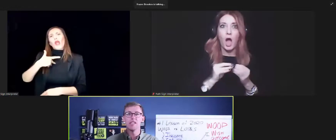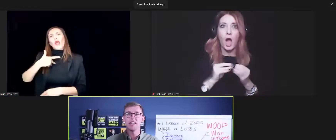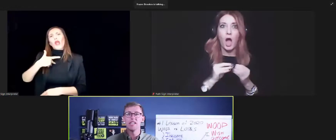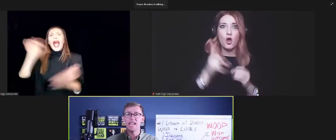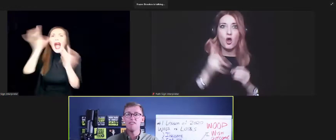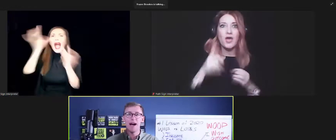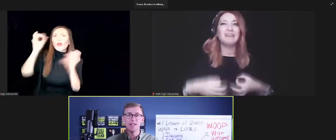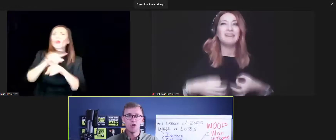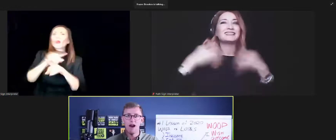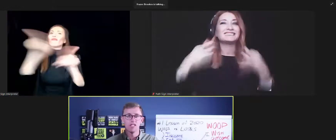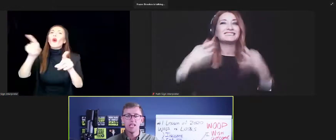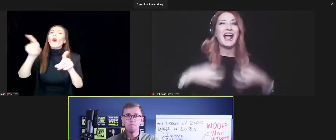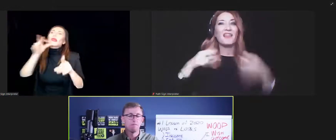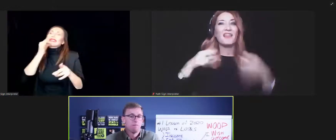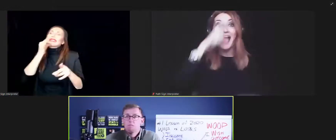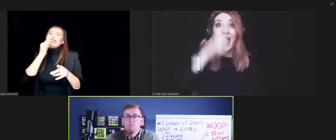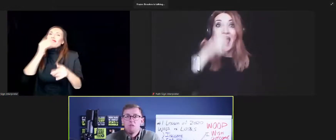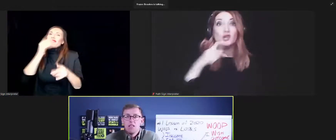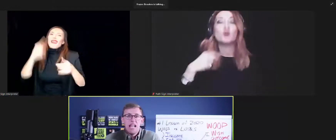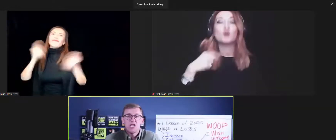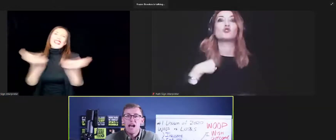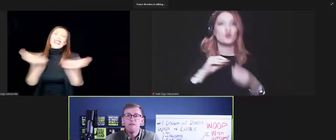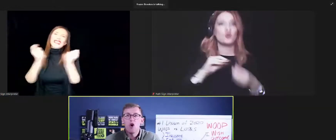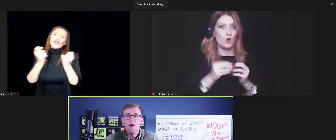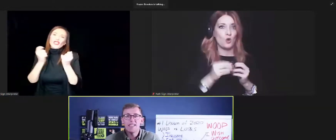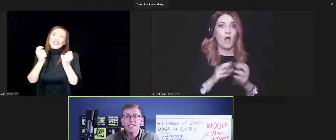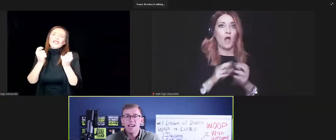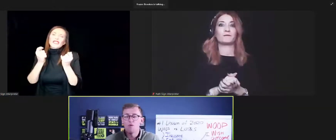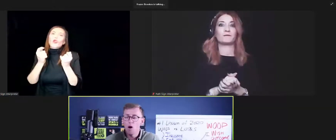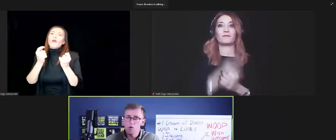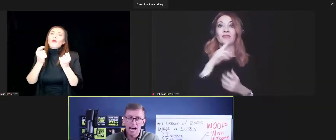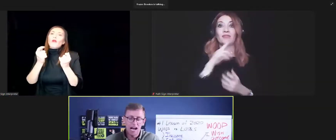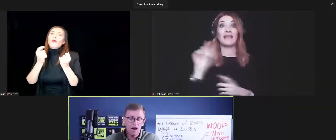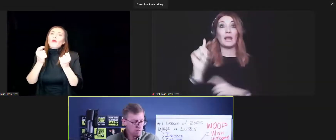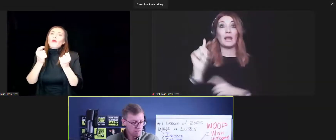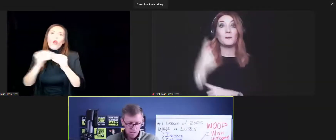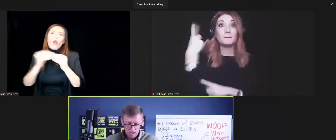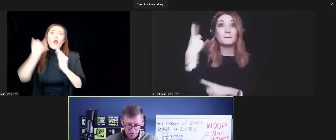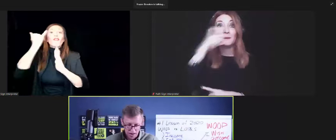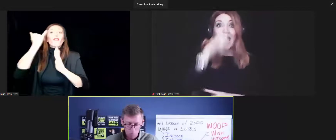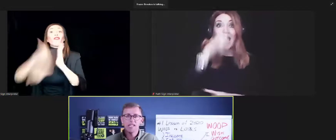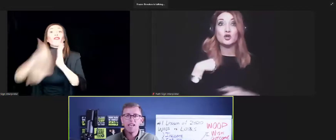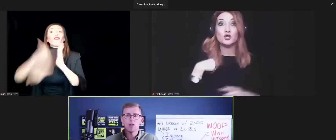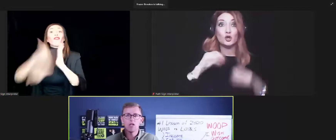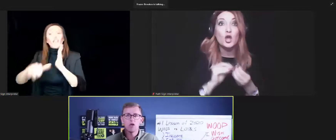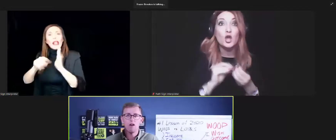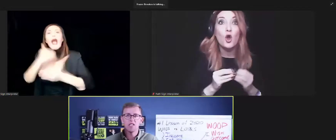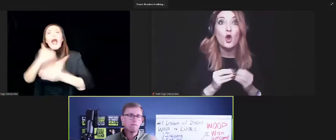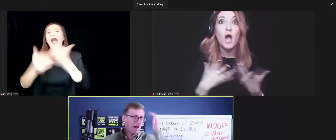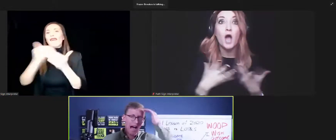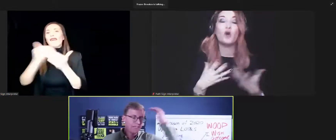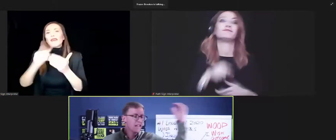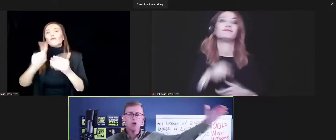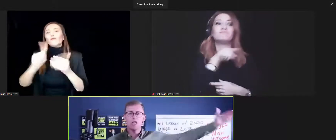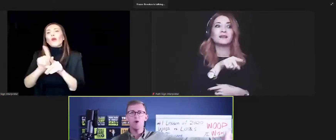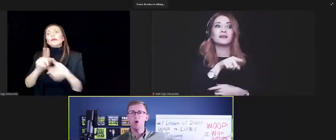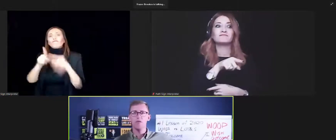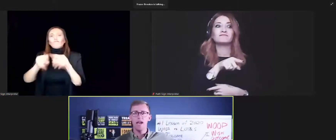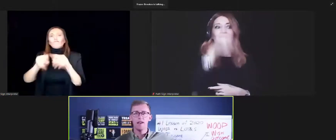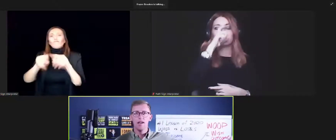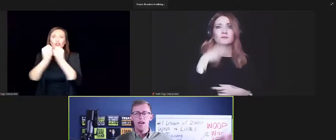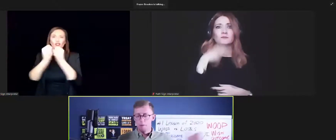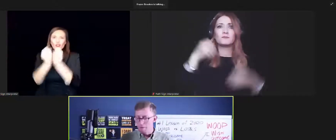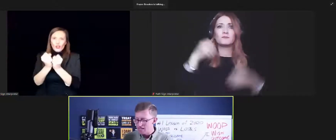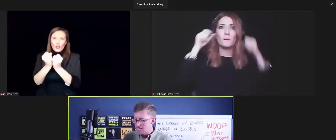wanted to give back to charity. Day 7 or 8, I wrote down that I wanted to give money to charity. I hadn't initially thought of